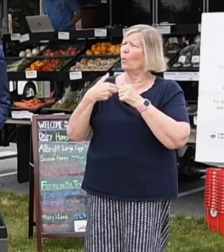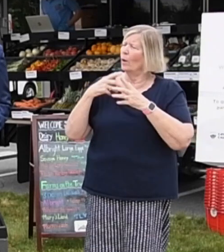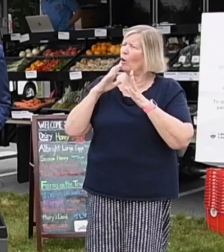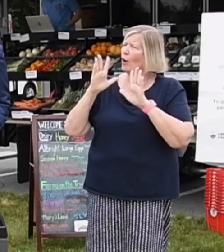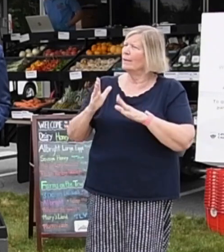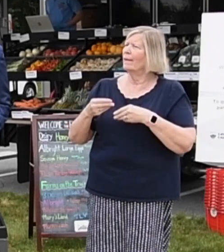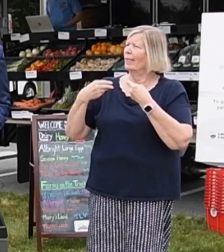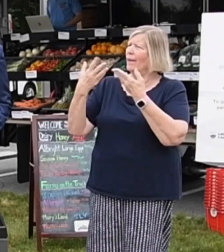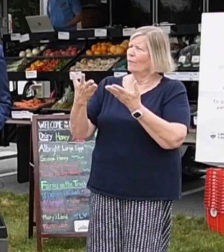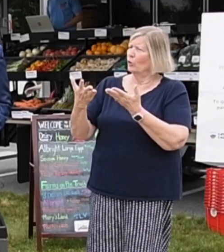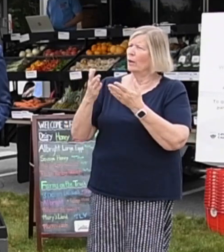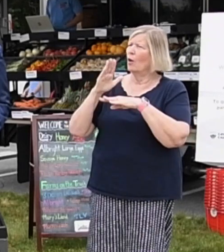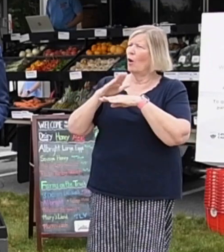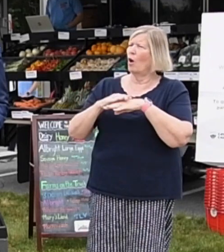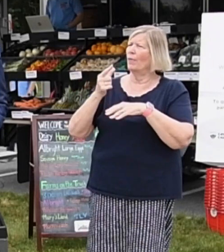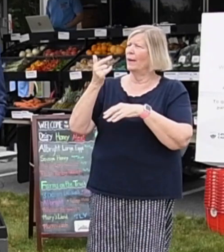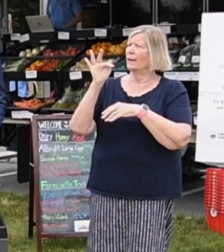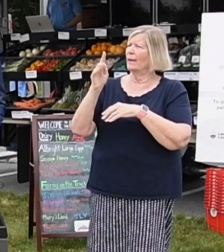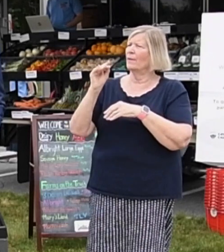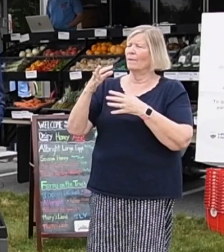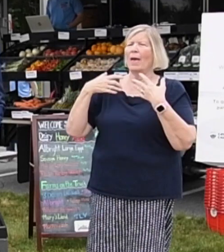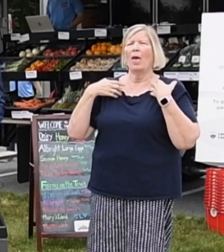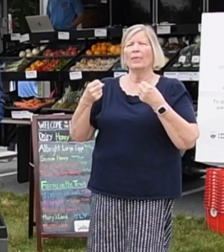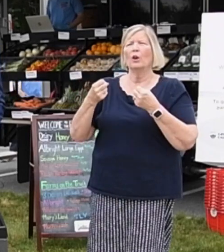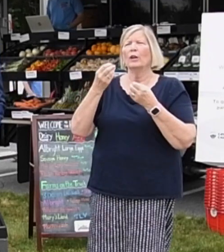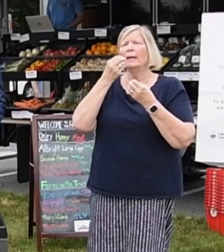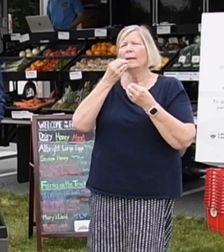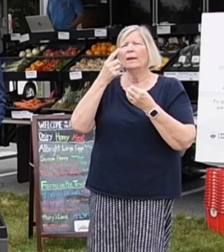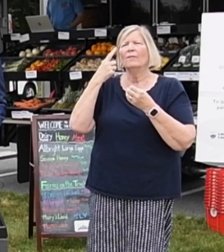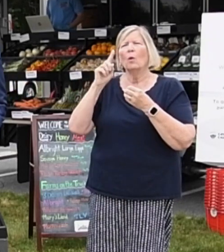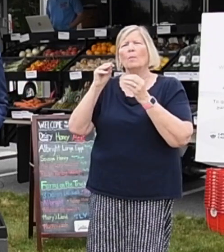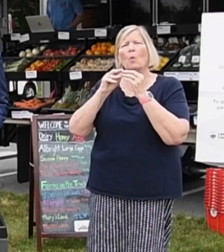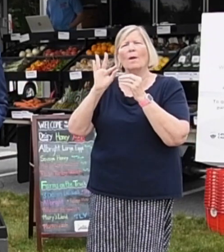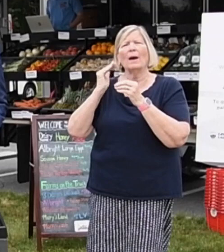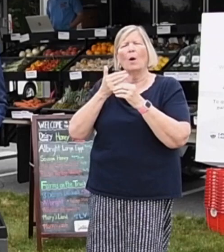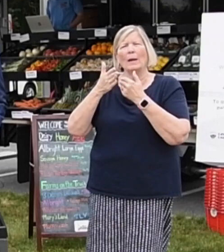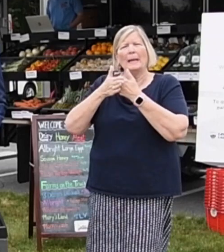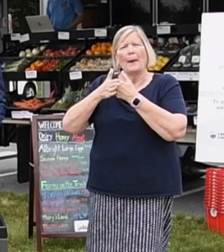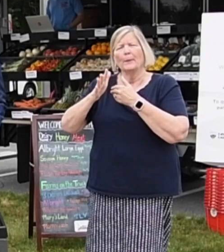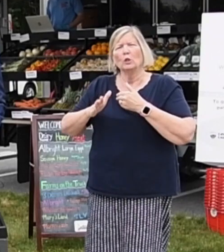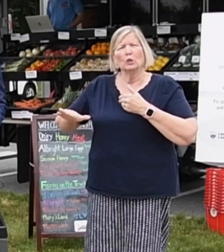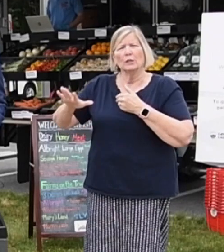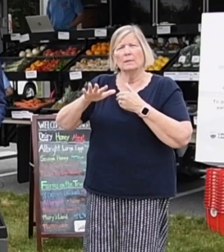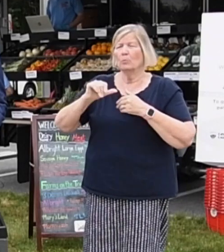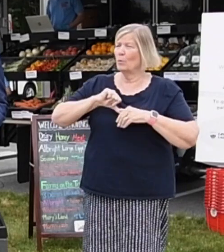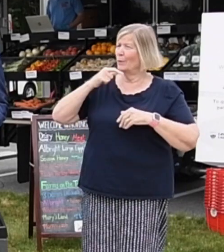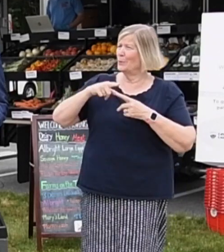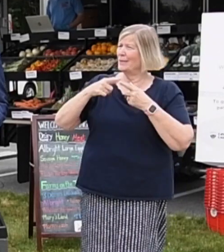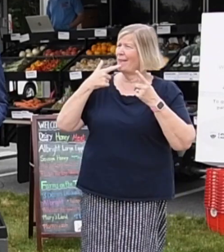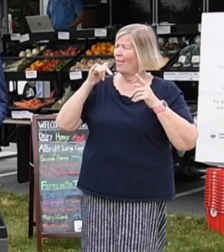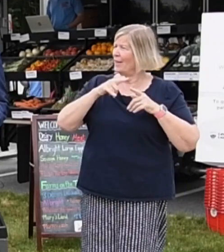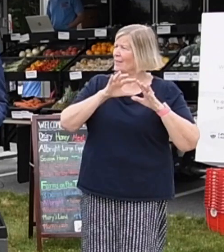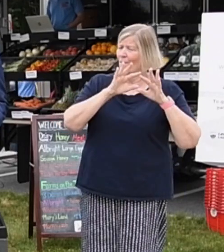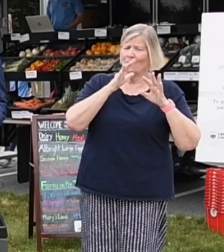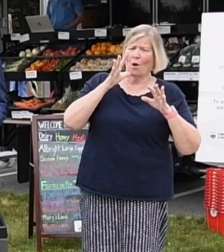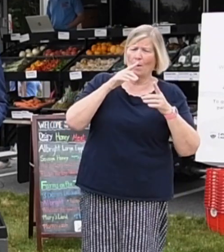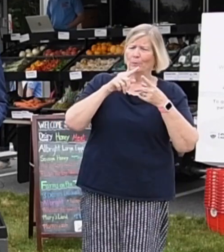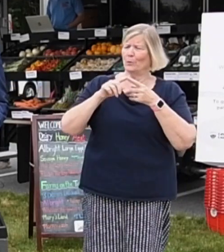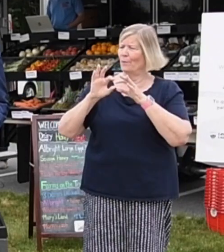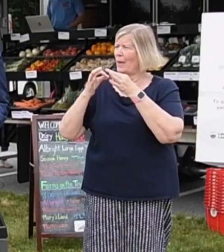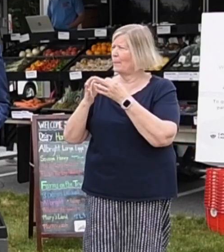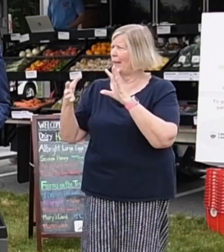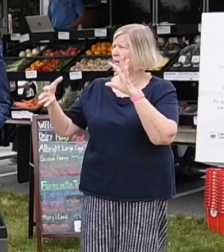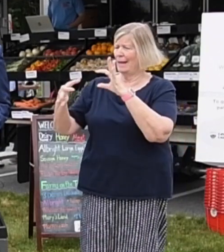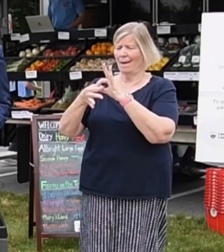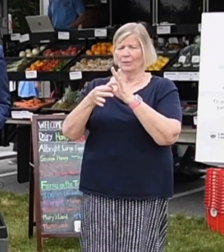delivering on the gift of healthier eating to more of our neighbors, and I'm proud to say this farm-to-family connection is just one